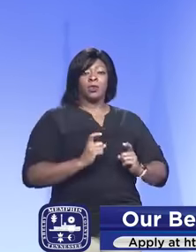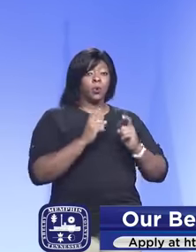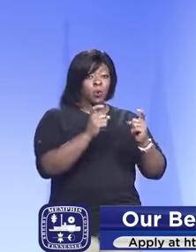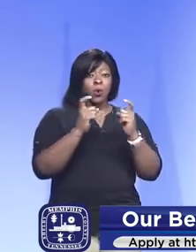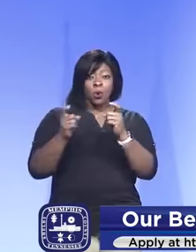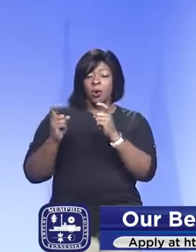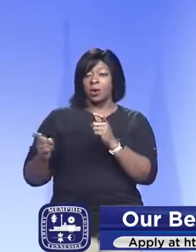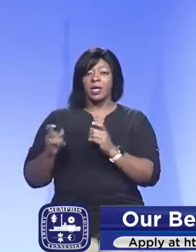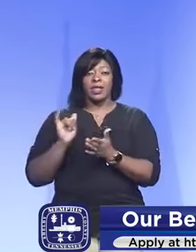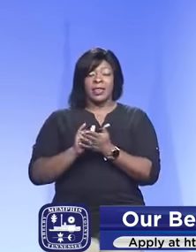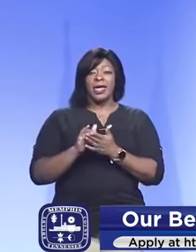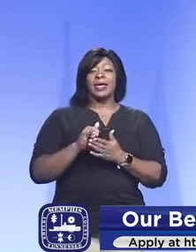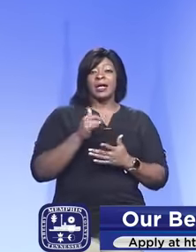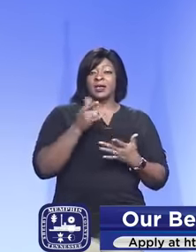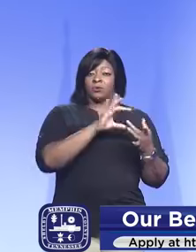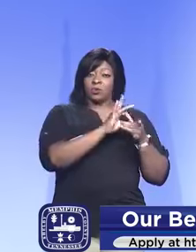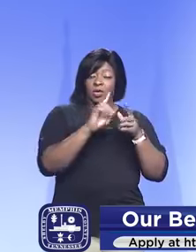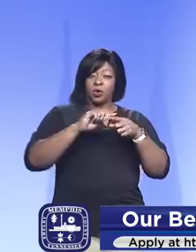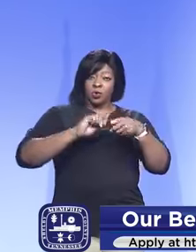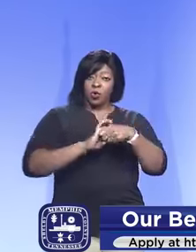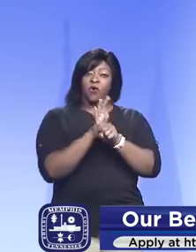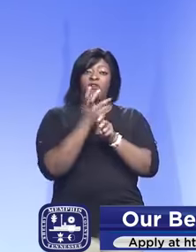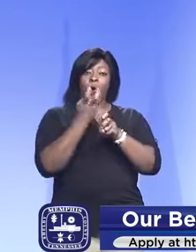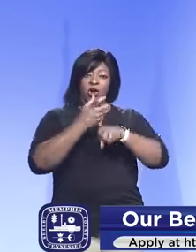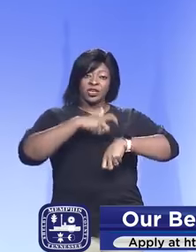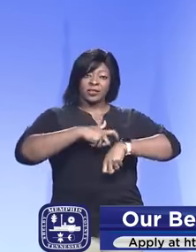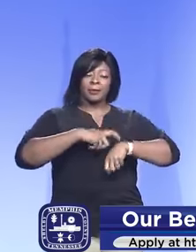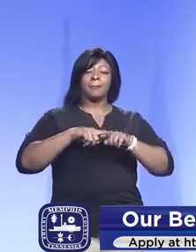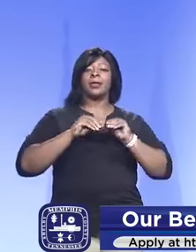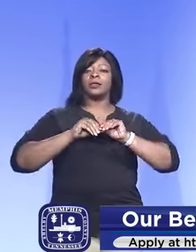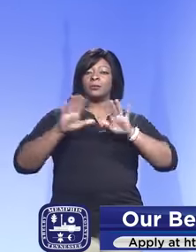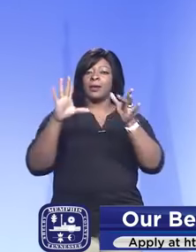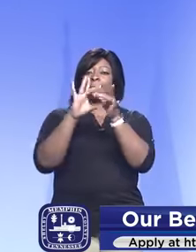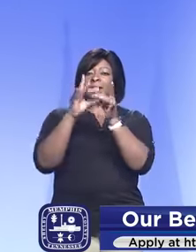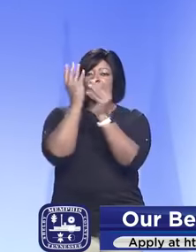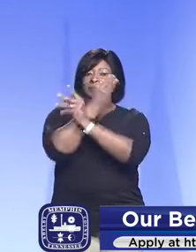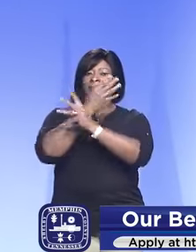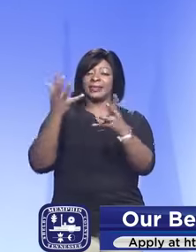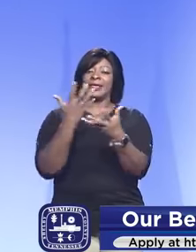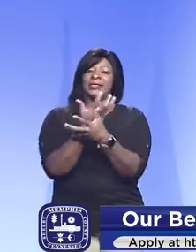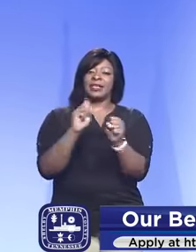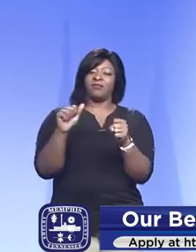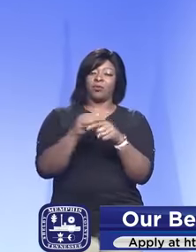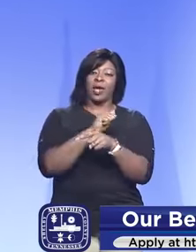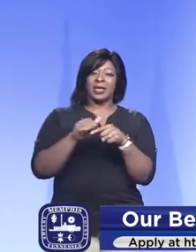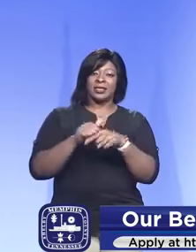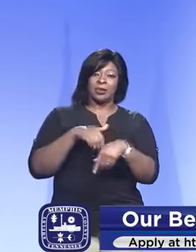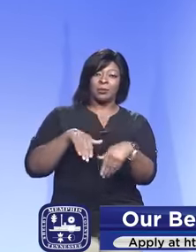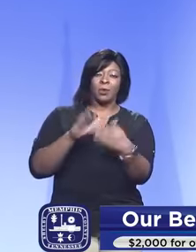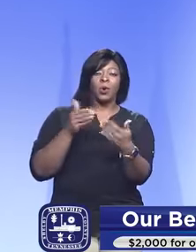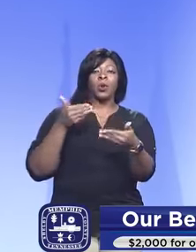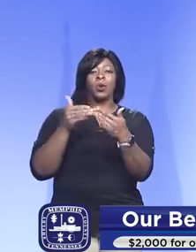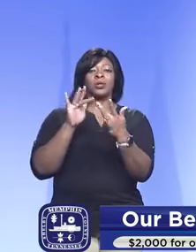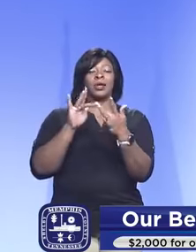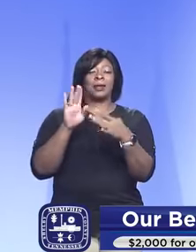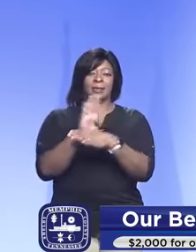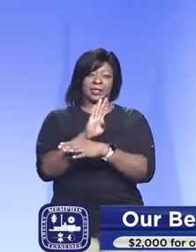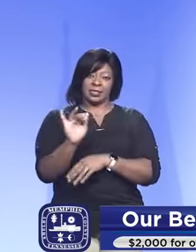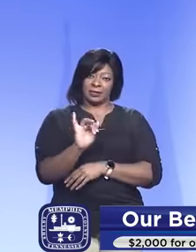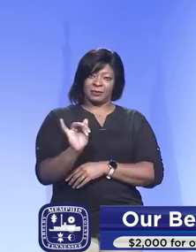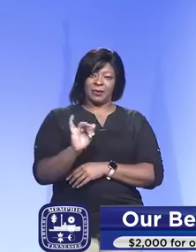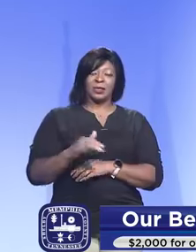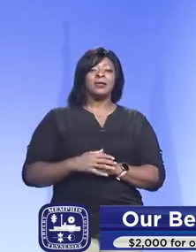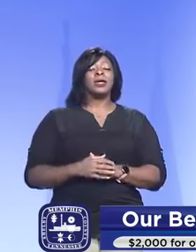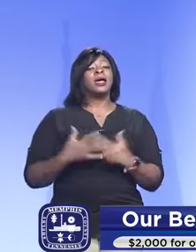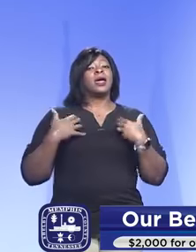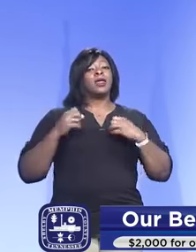awards that are related to the COVID hardships, but to spread the message around safe practices at close contact businesses. The new